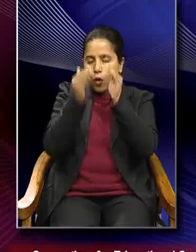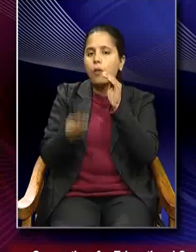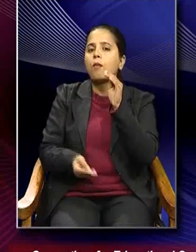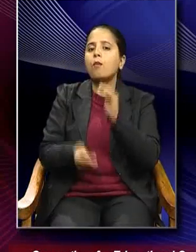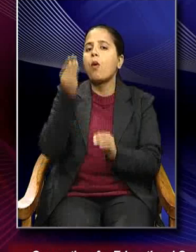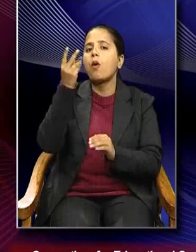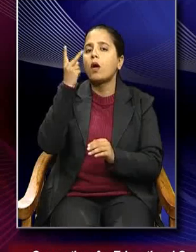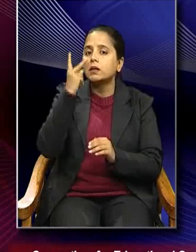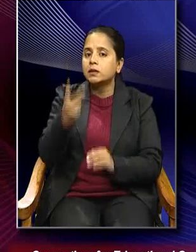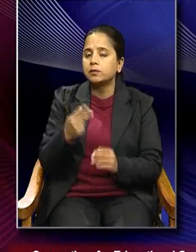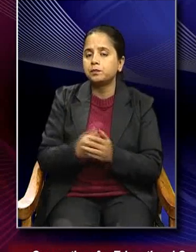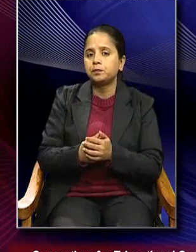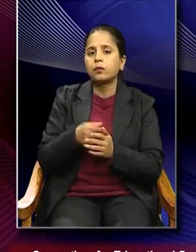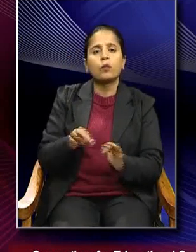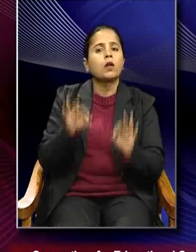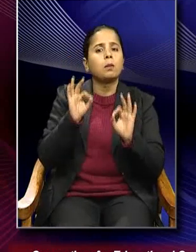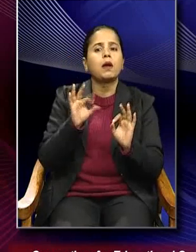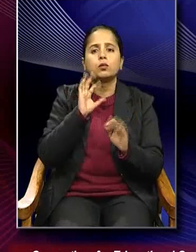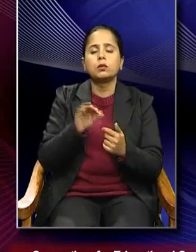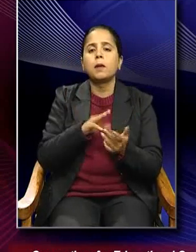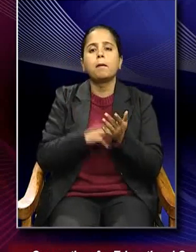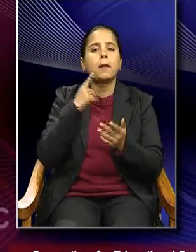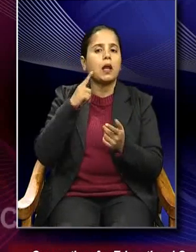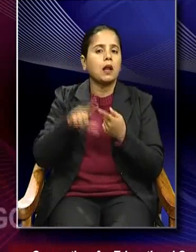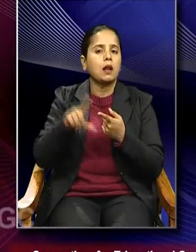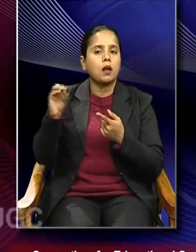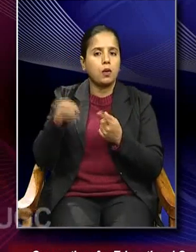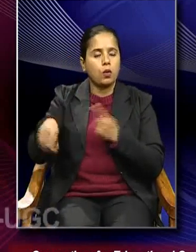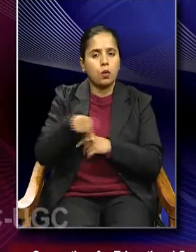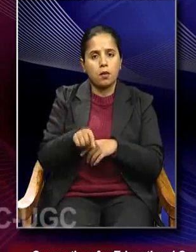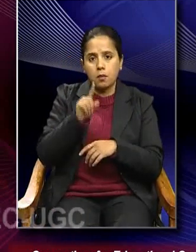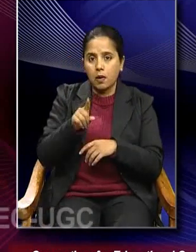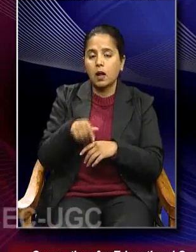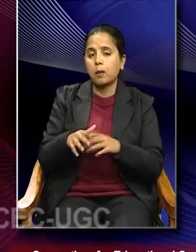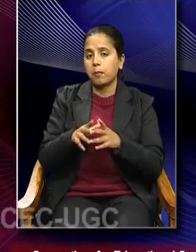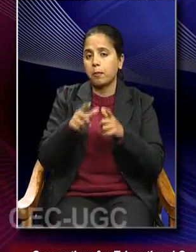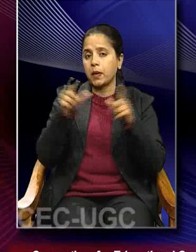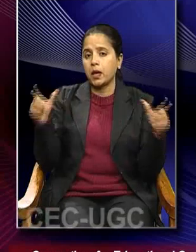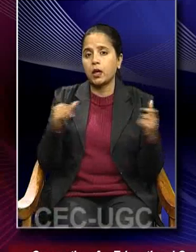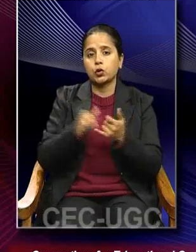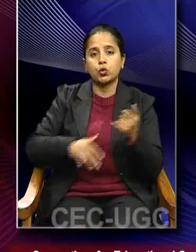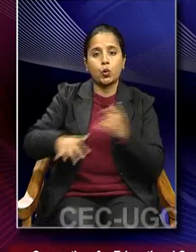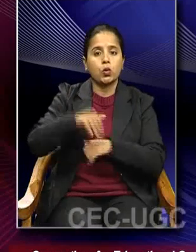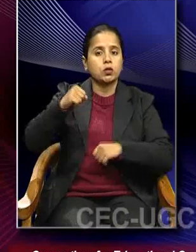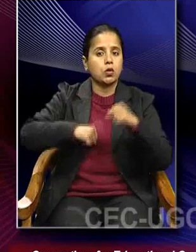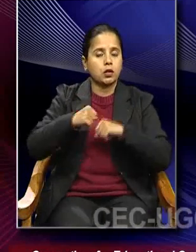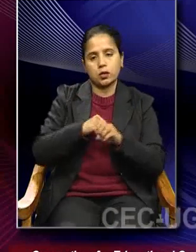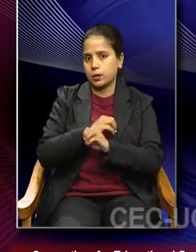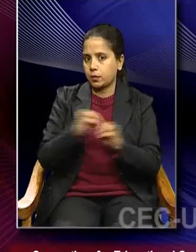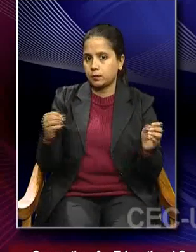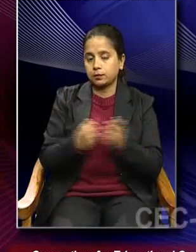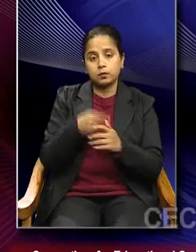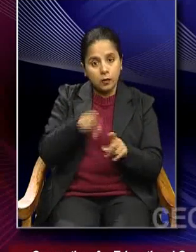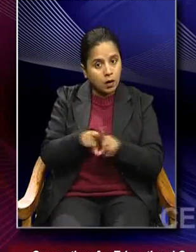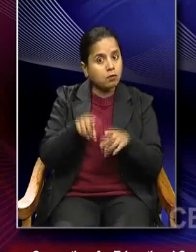and more on specialized milieu instead of a larger social structure. And in